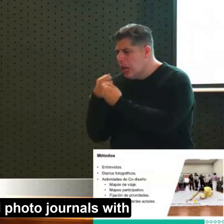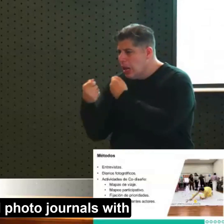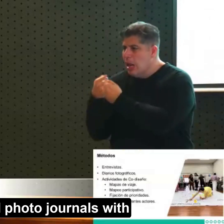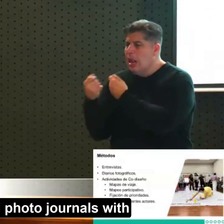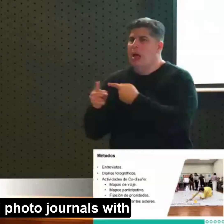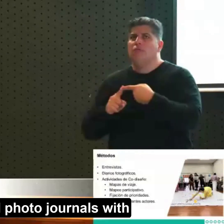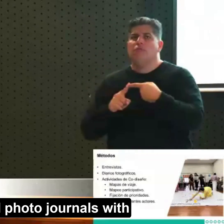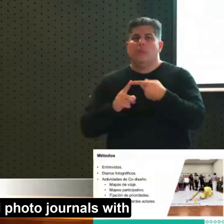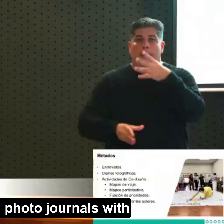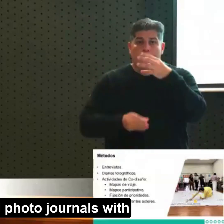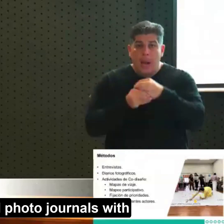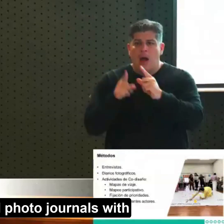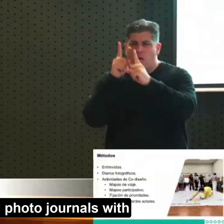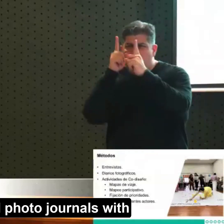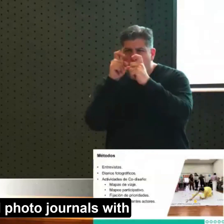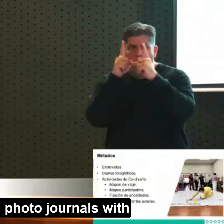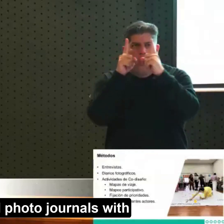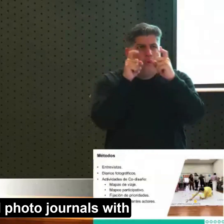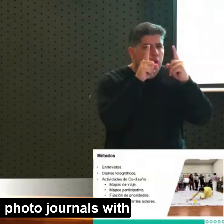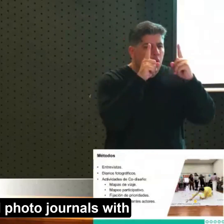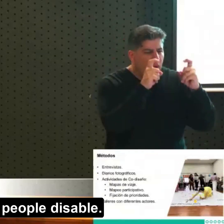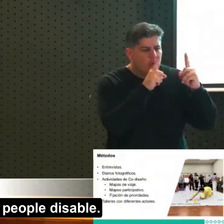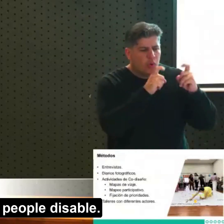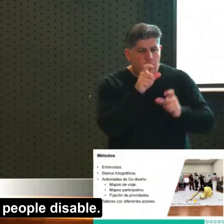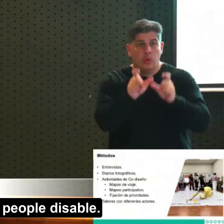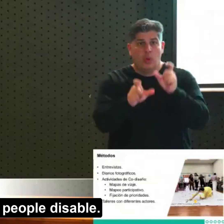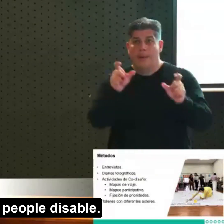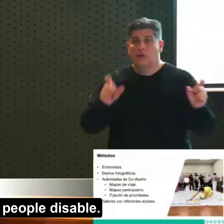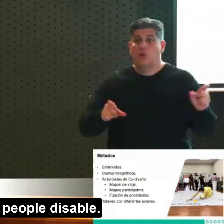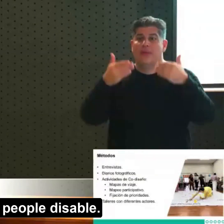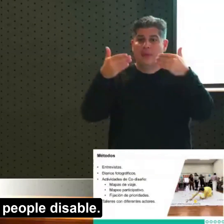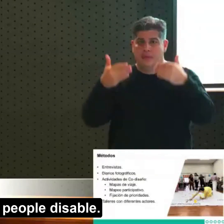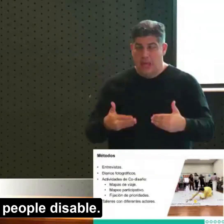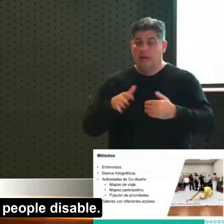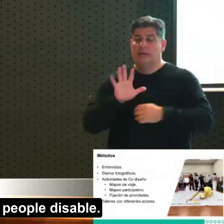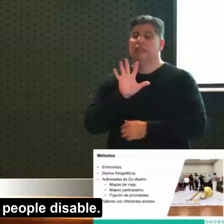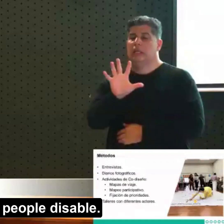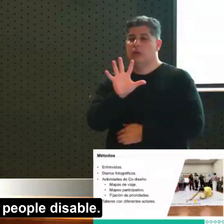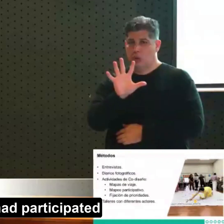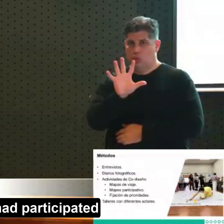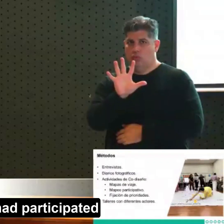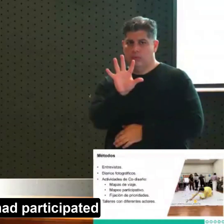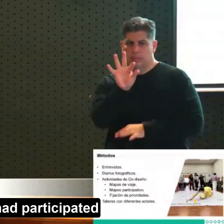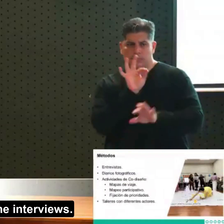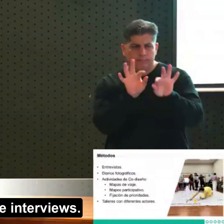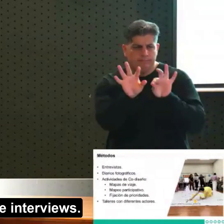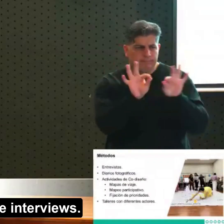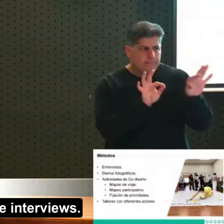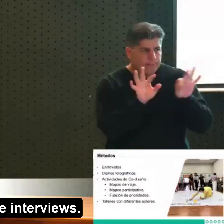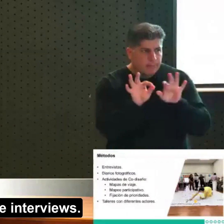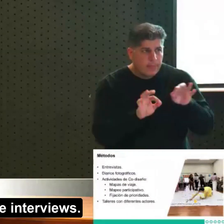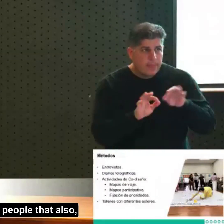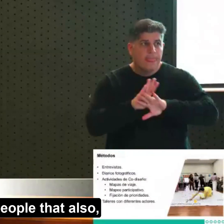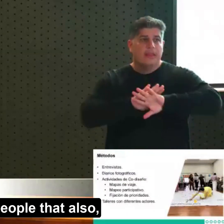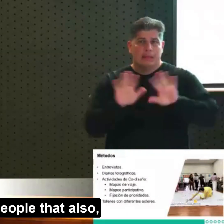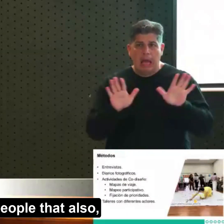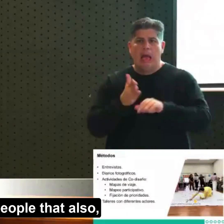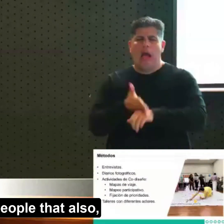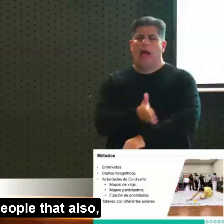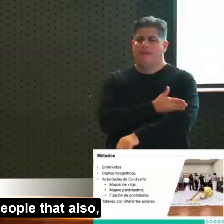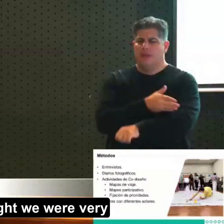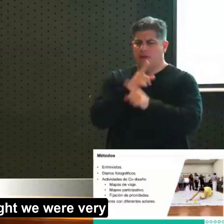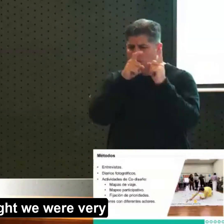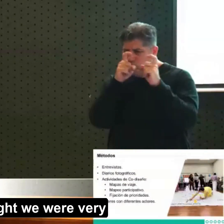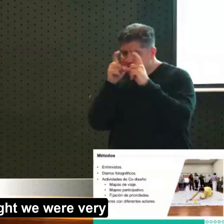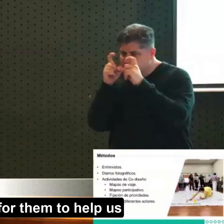had photo journals with this 5 people disabled. Some had participated in the interviews, other people